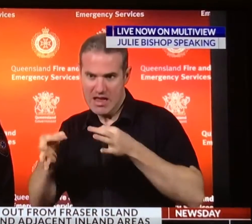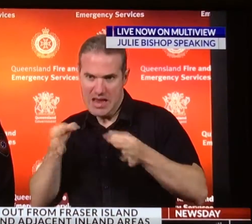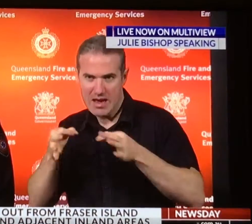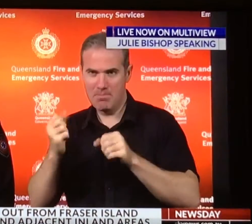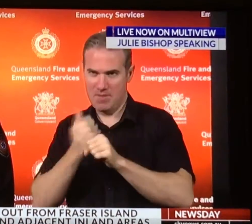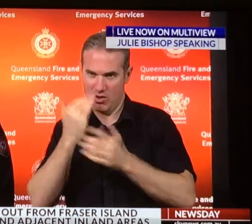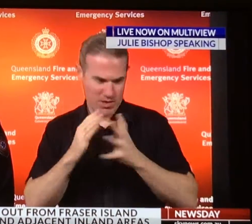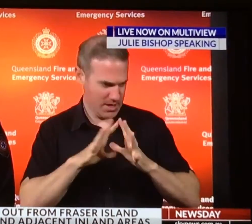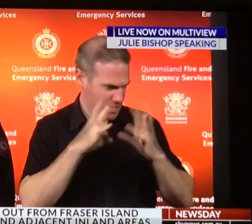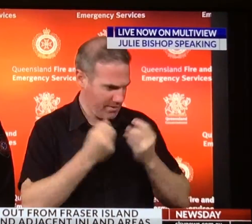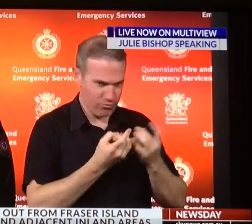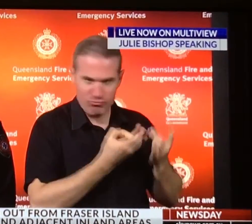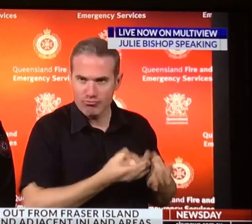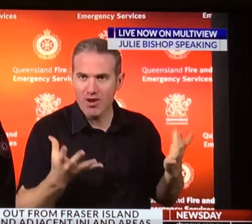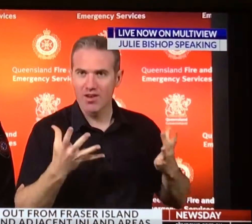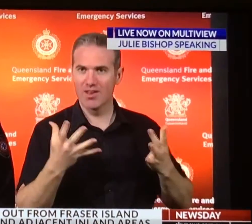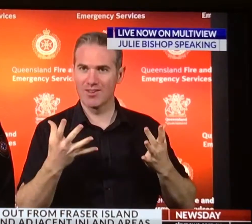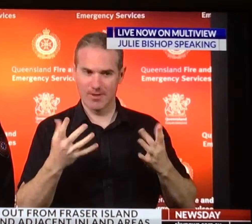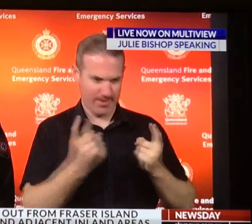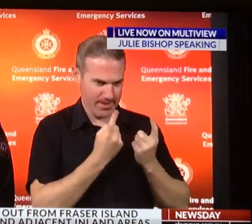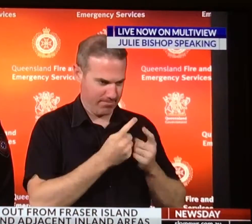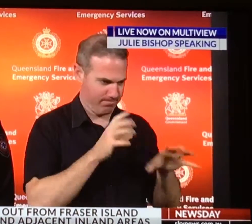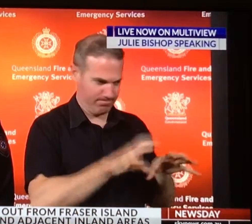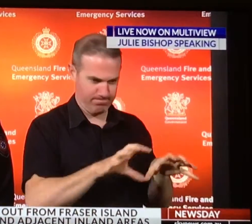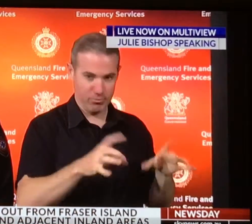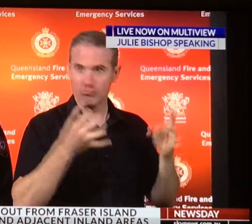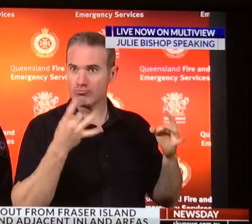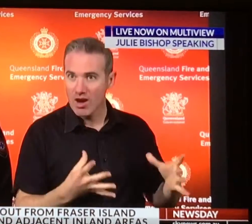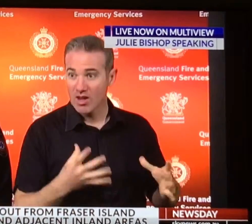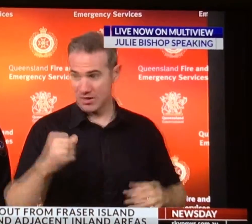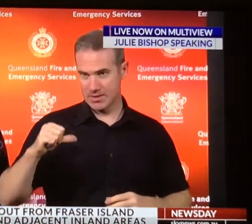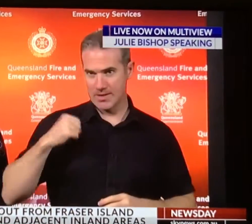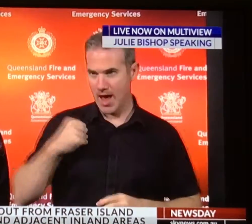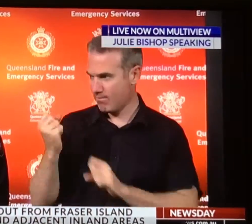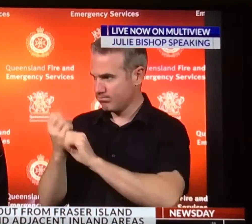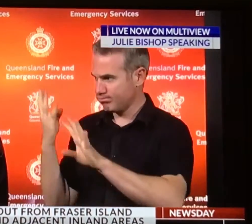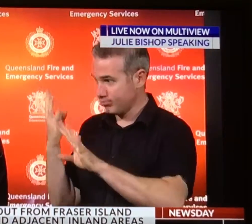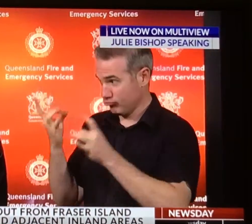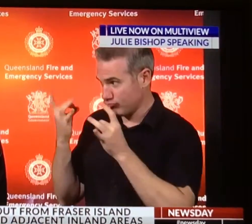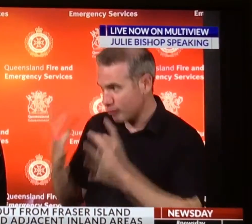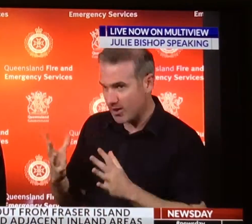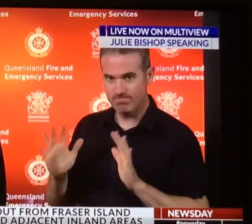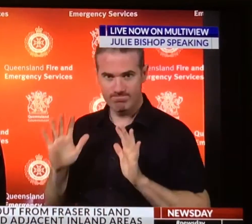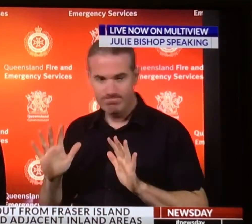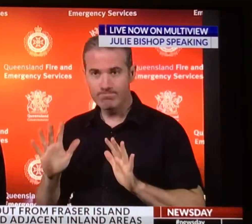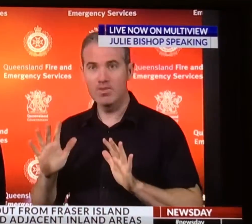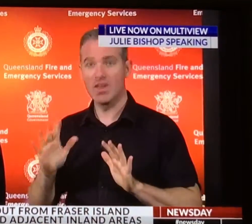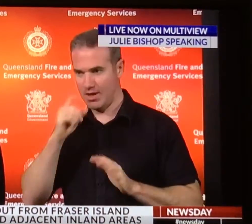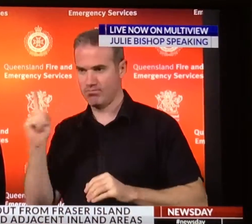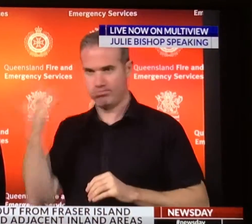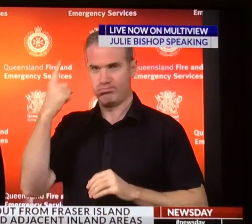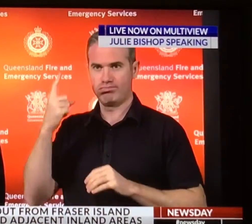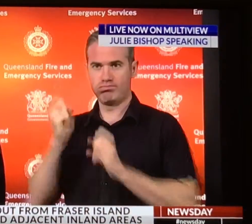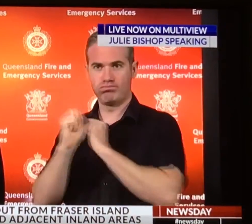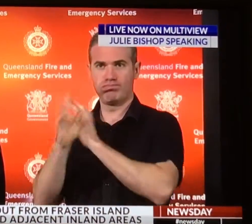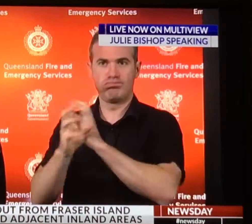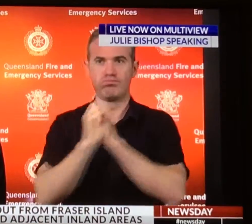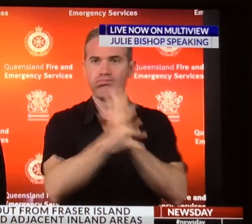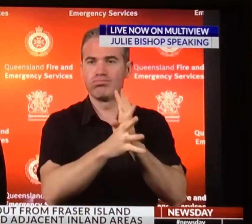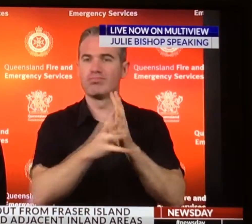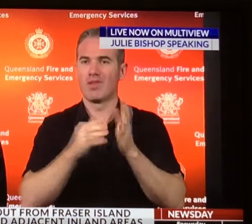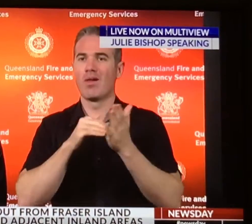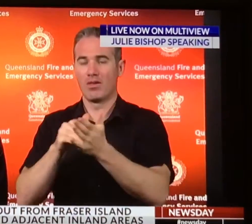prepared, we have equipment ready. If we need to pre-deploy staff, we will do that. We need to ensure that we have people available, and that's not